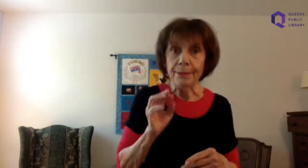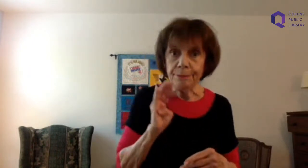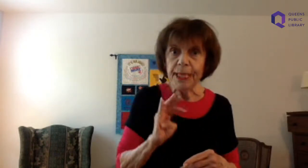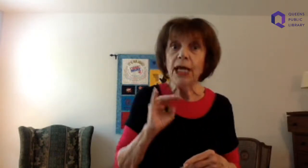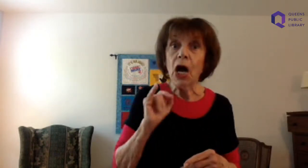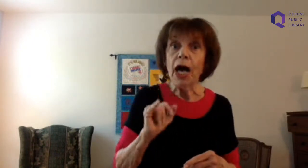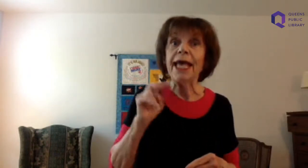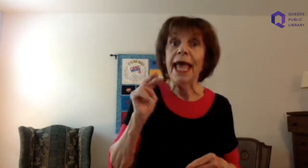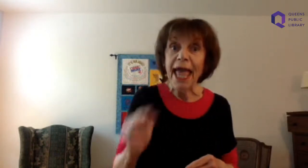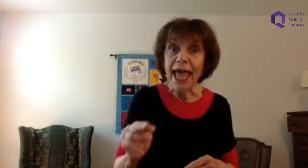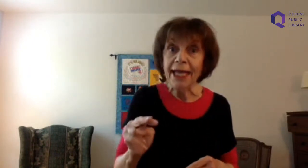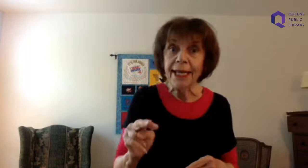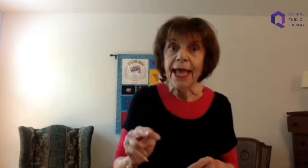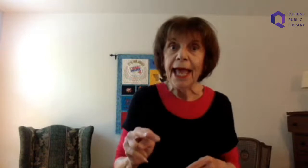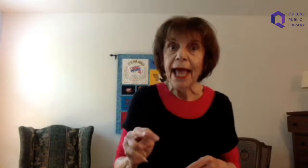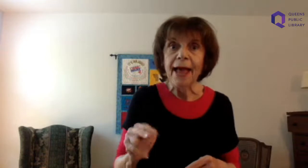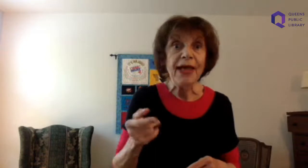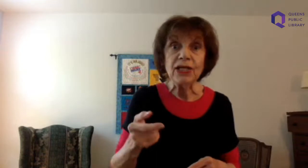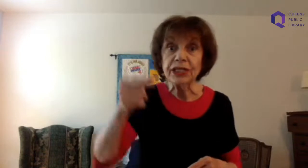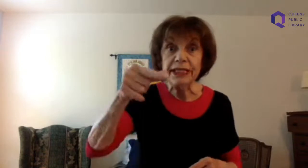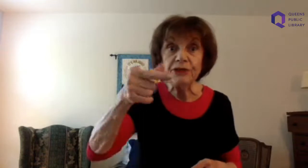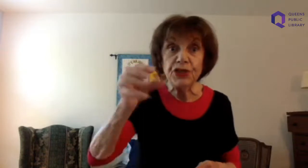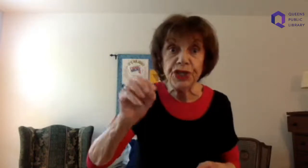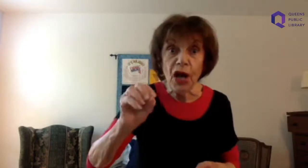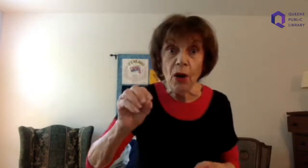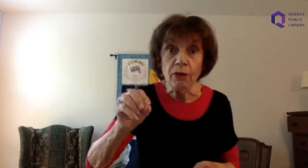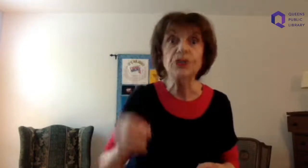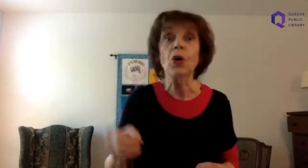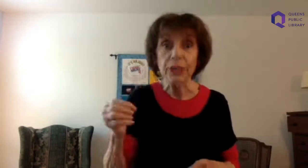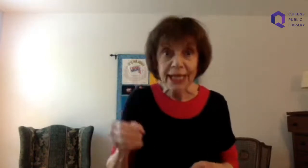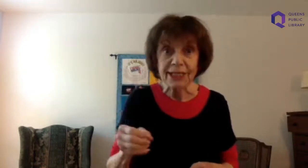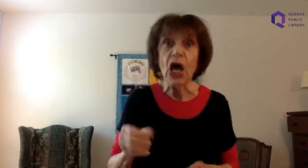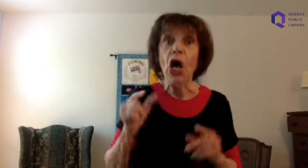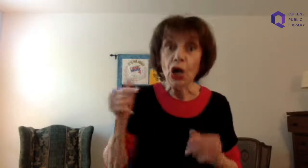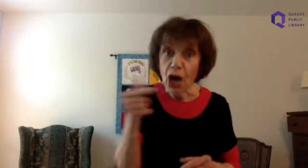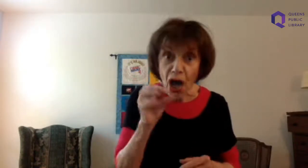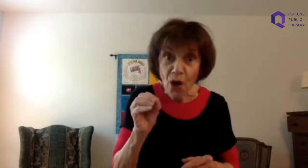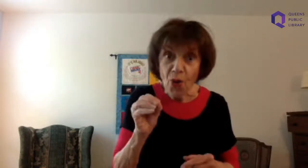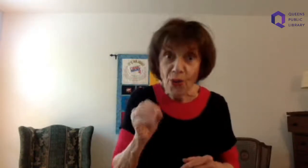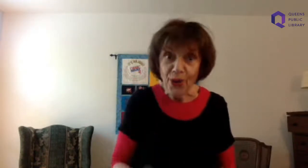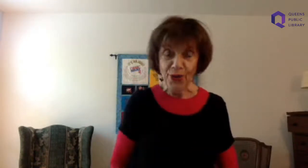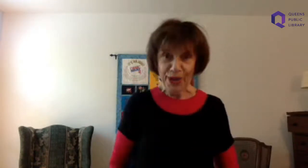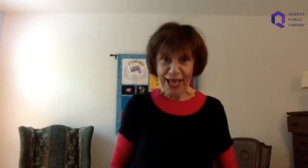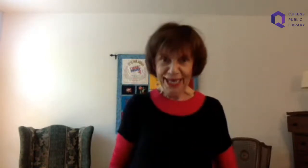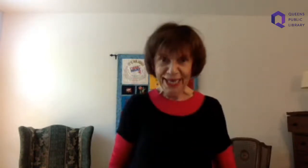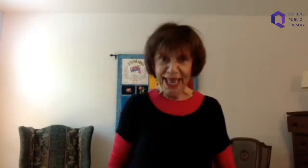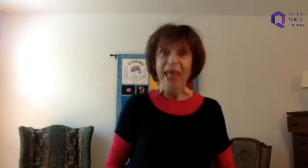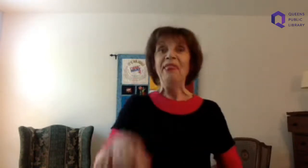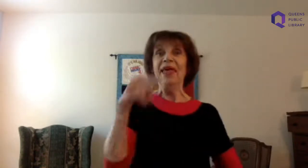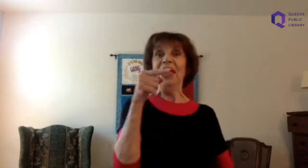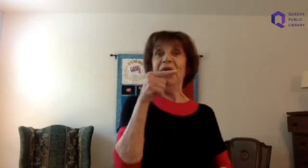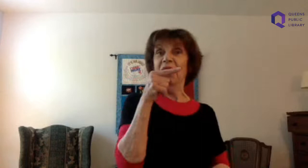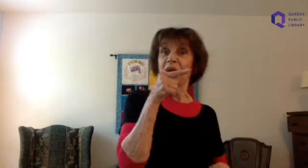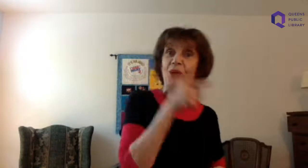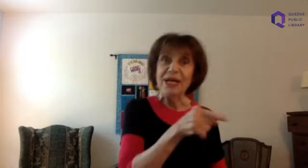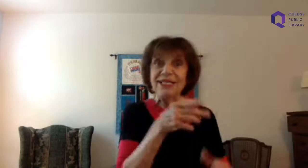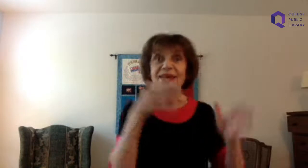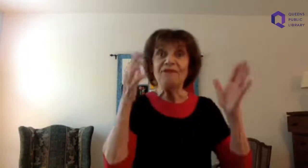B, I, N, and that just leaves G, O. So let's go. All right. There was a